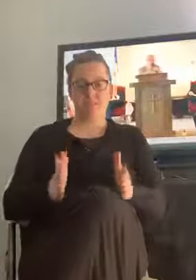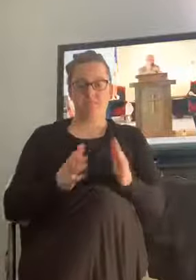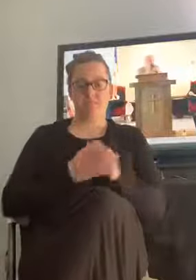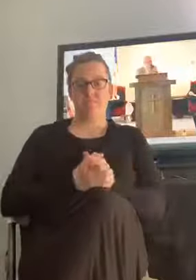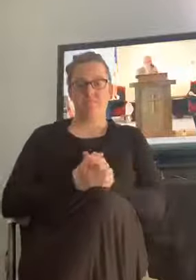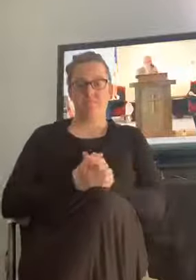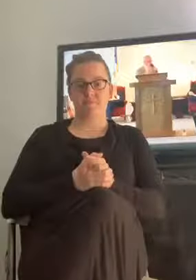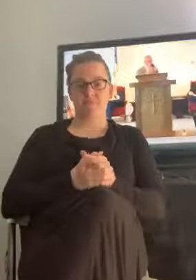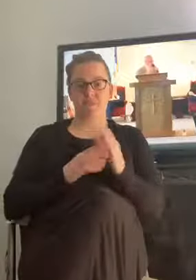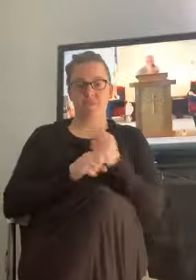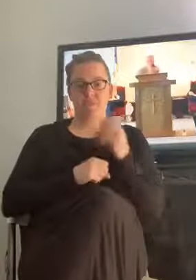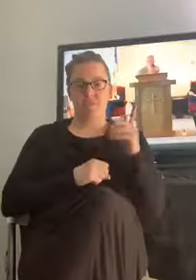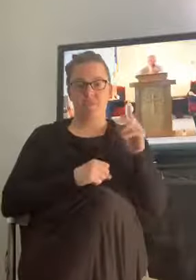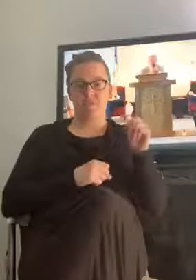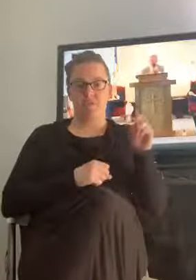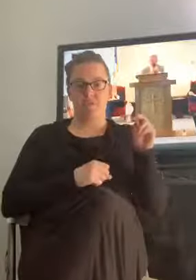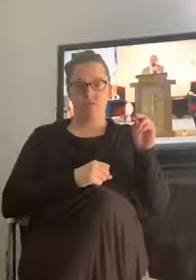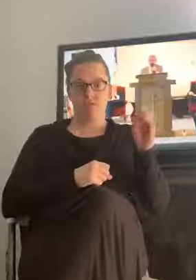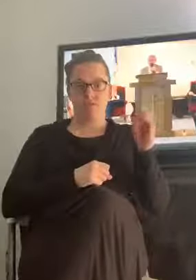Just so